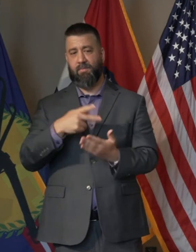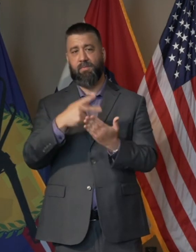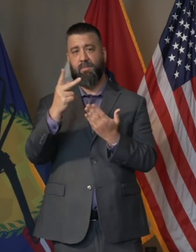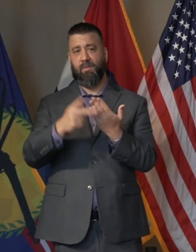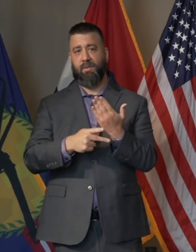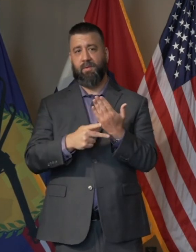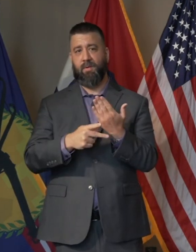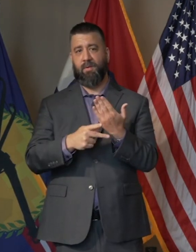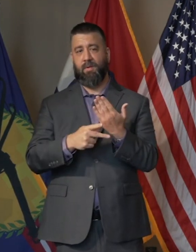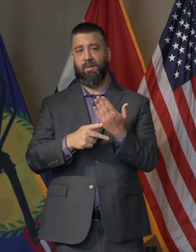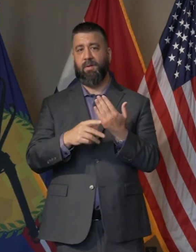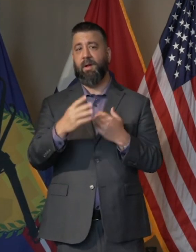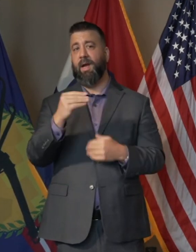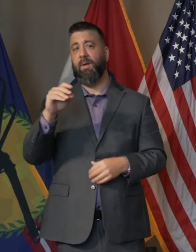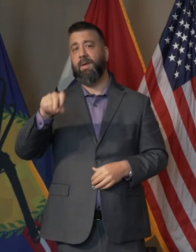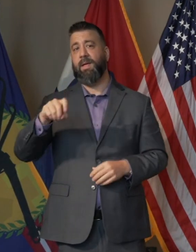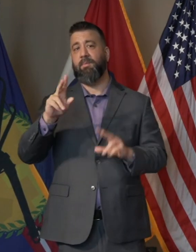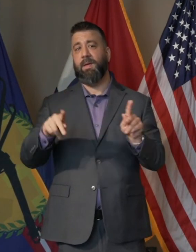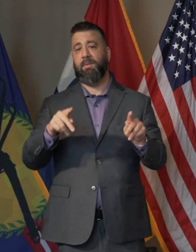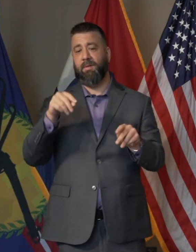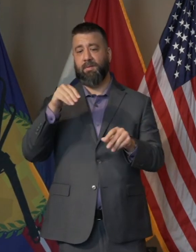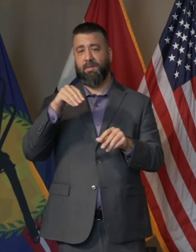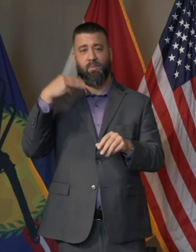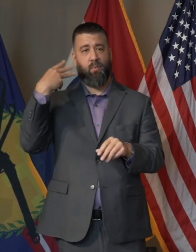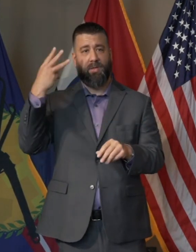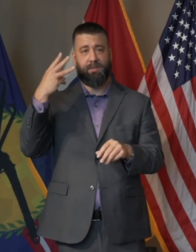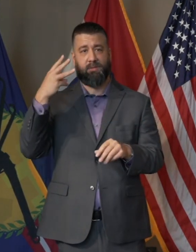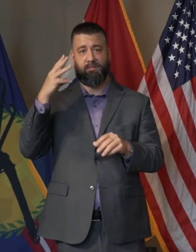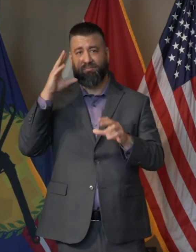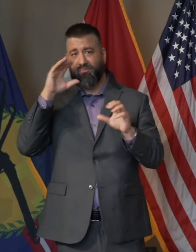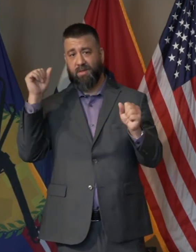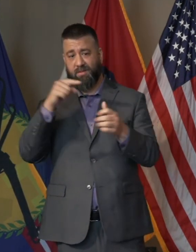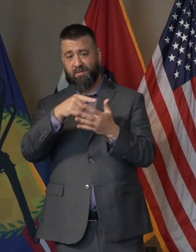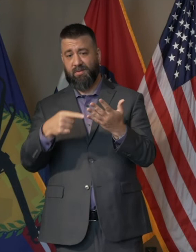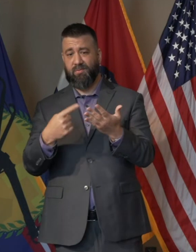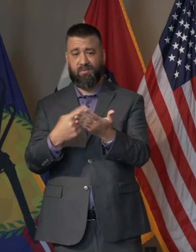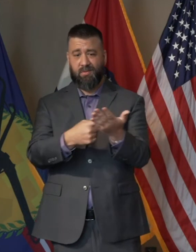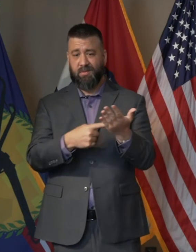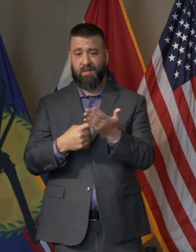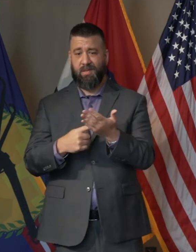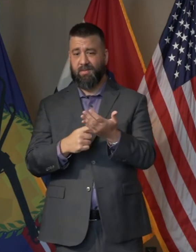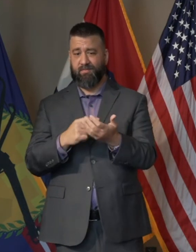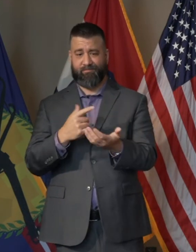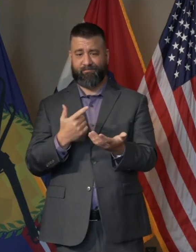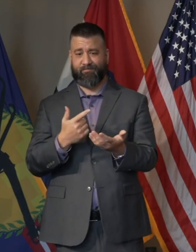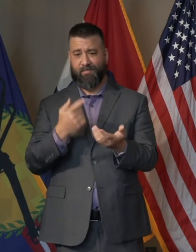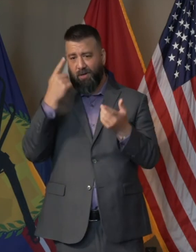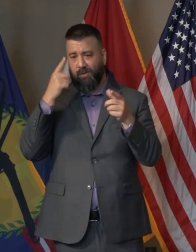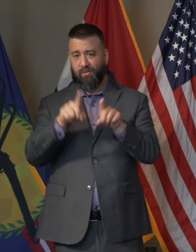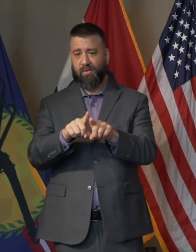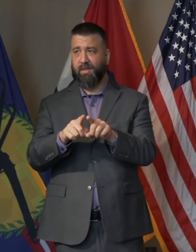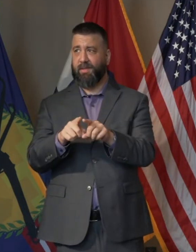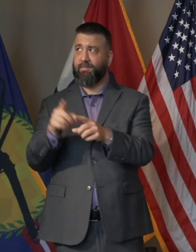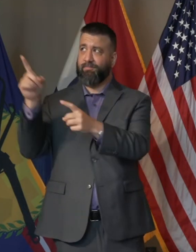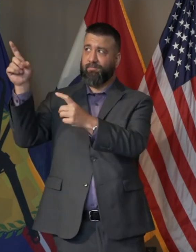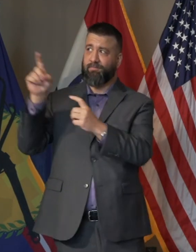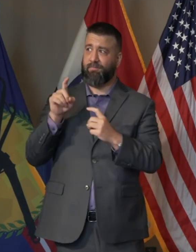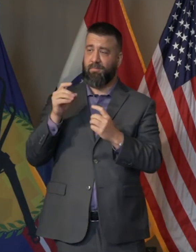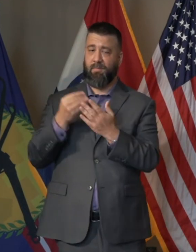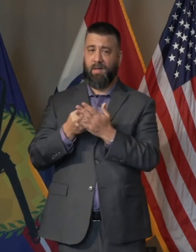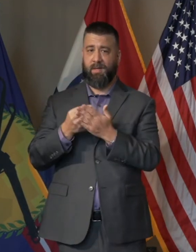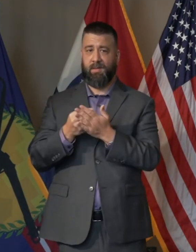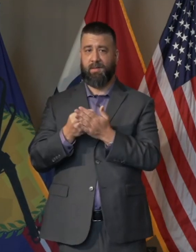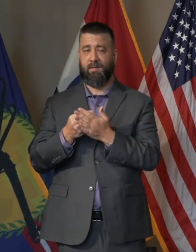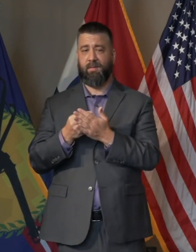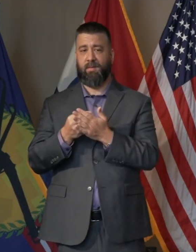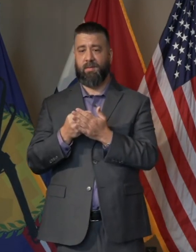we need our folks in Washington to come together and come up with another relief package for all of our businesses across our country, all of